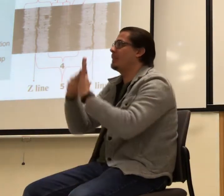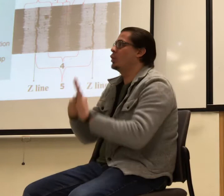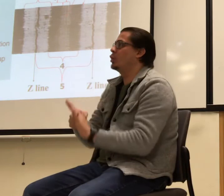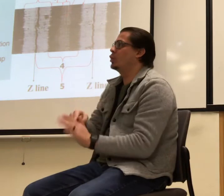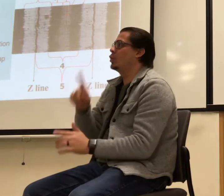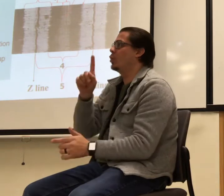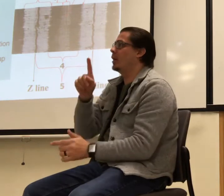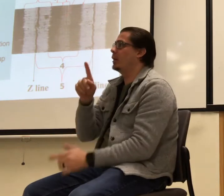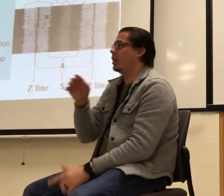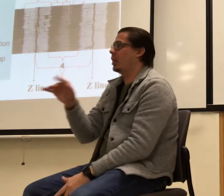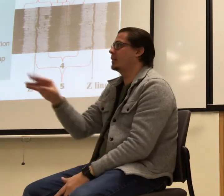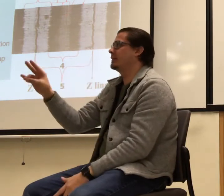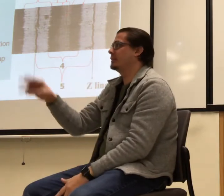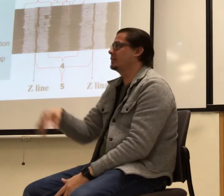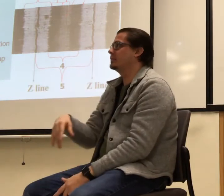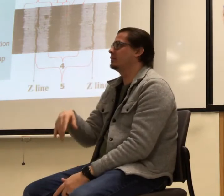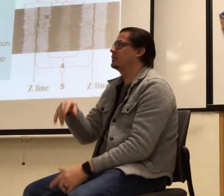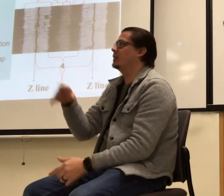And call it sarcomere.